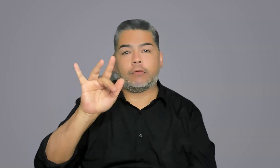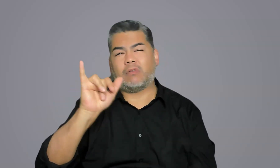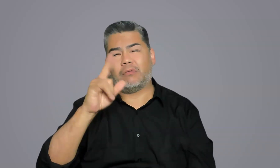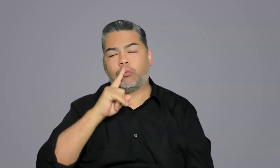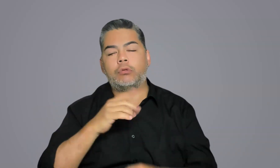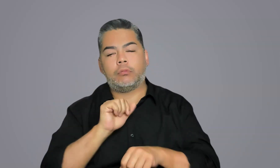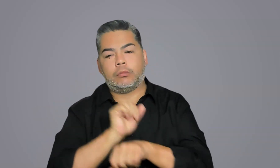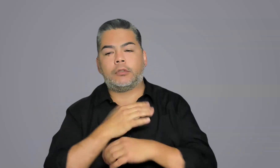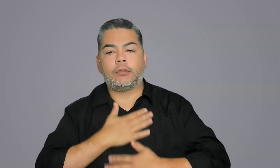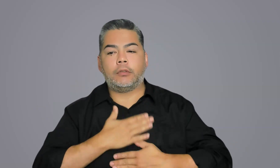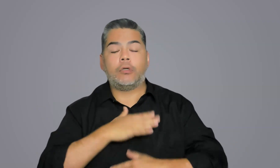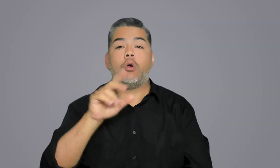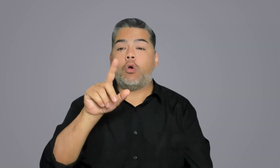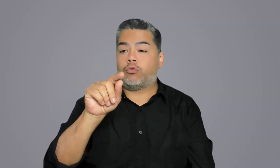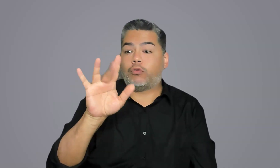to